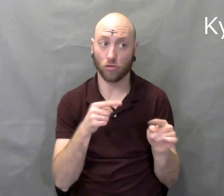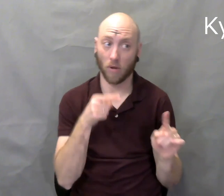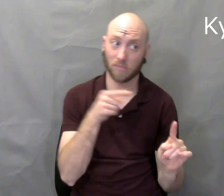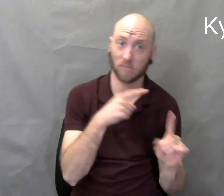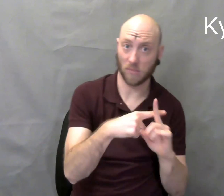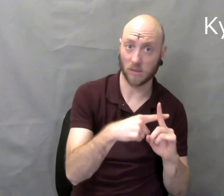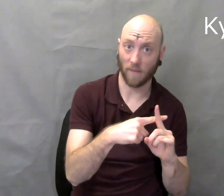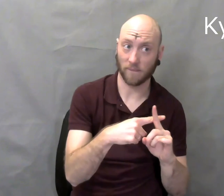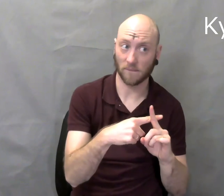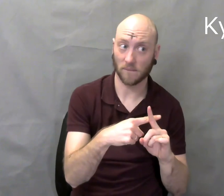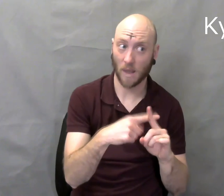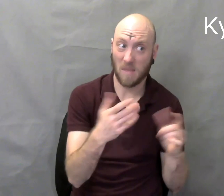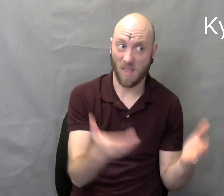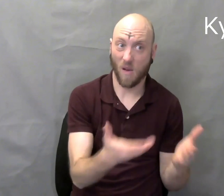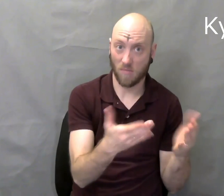life and show up for that.